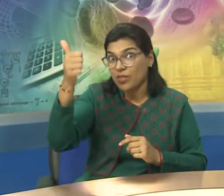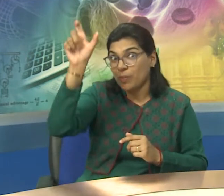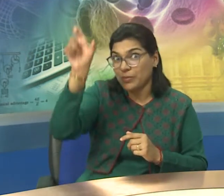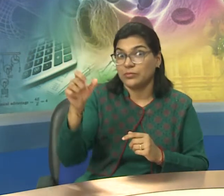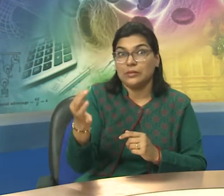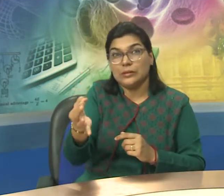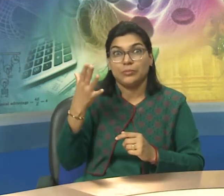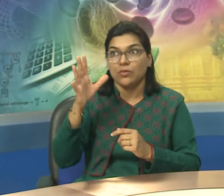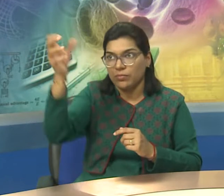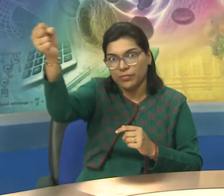another company